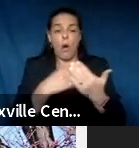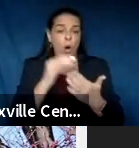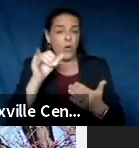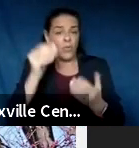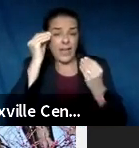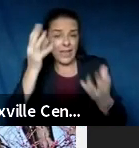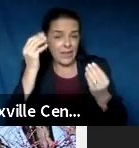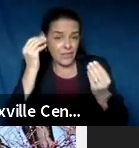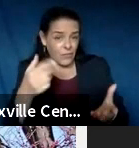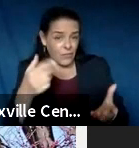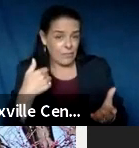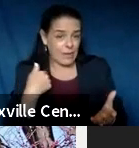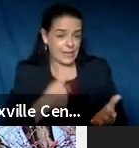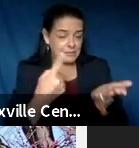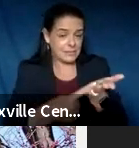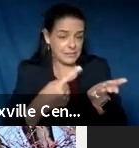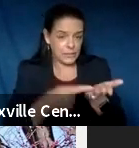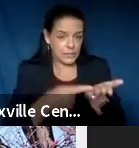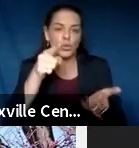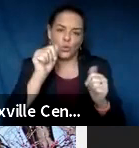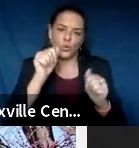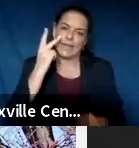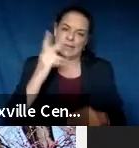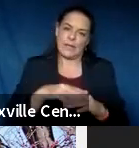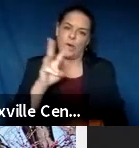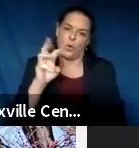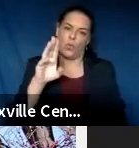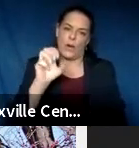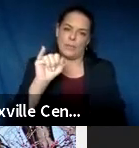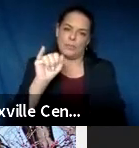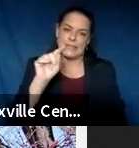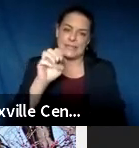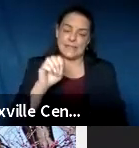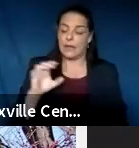we are going to talk about is on our website. You can find it at